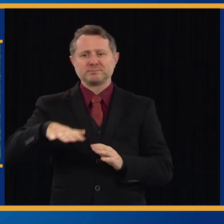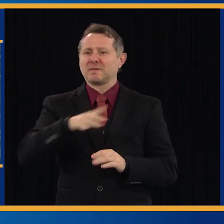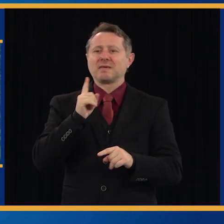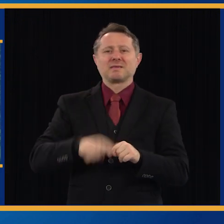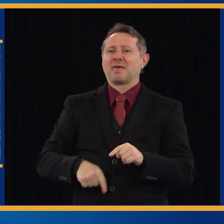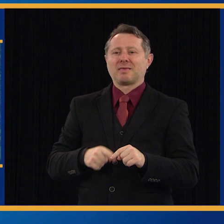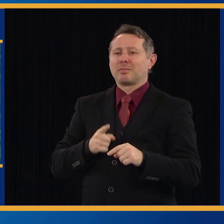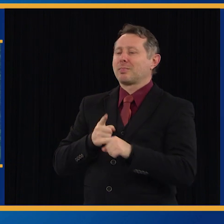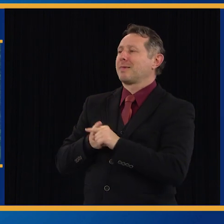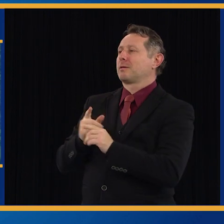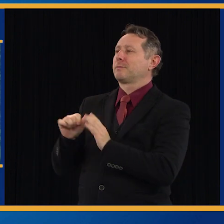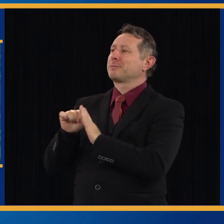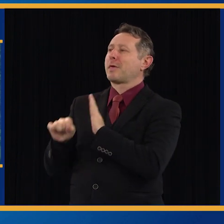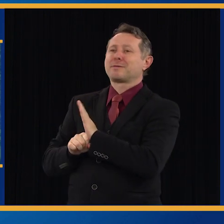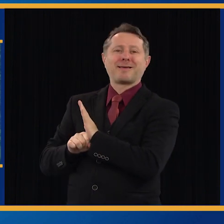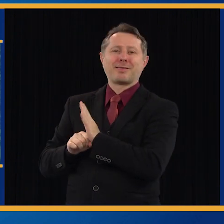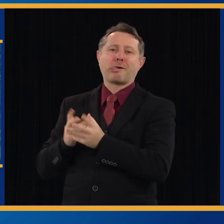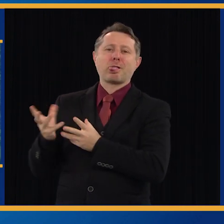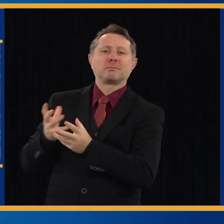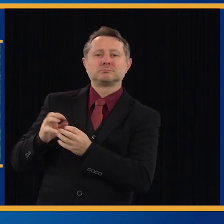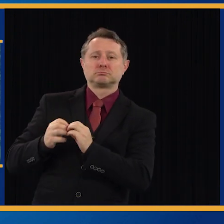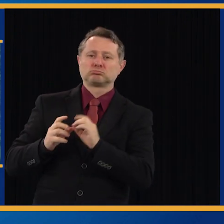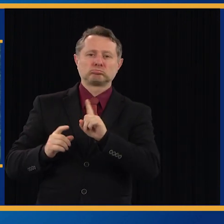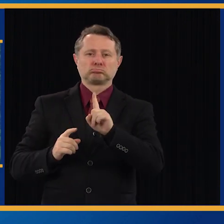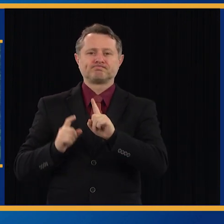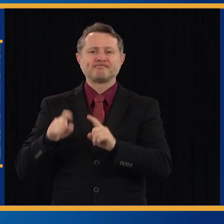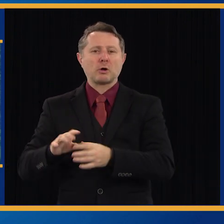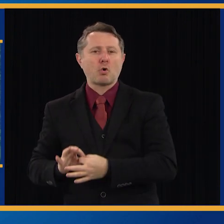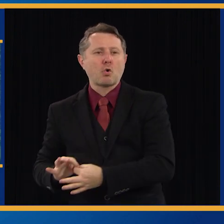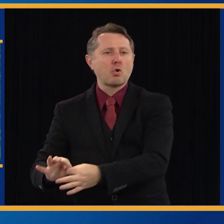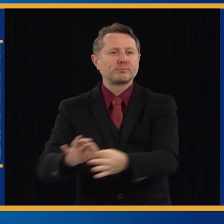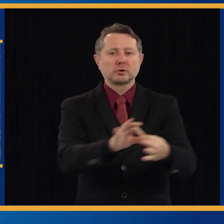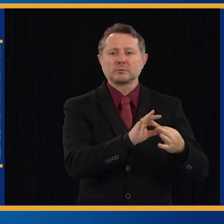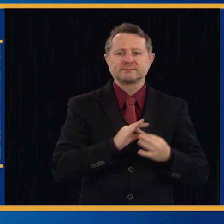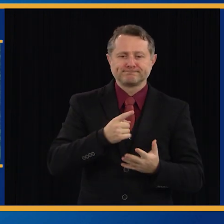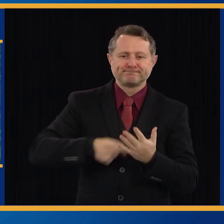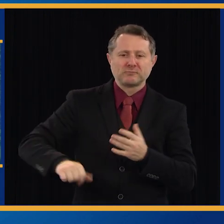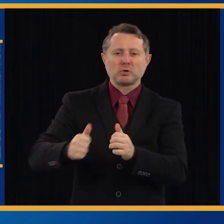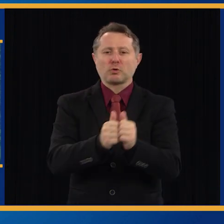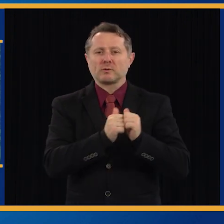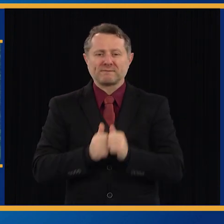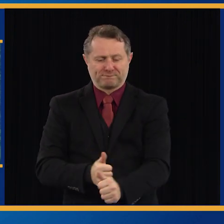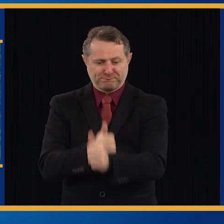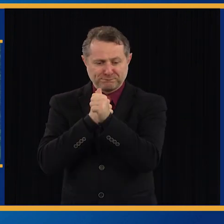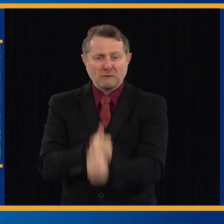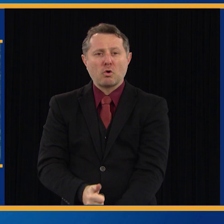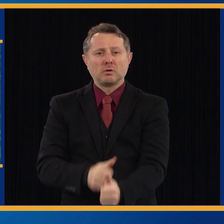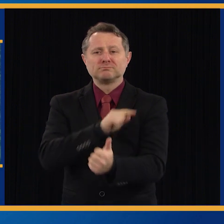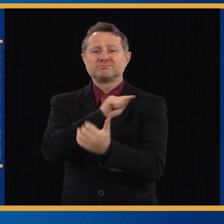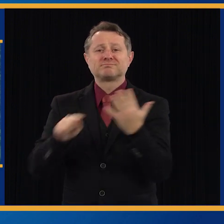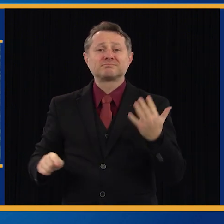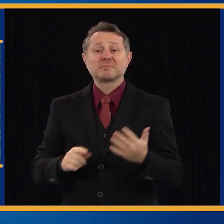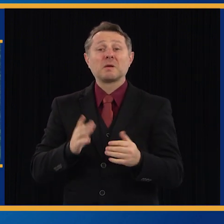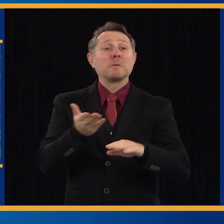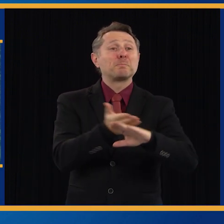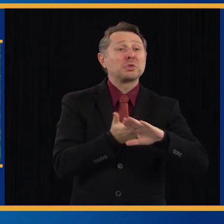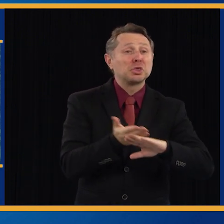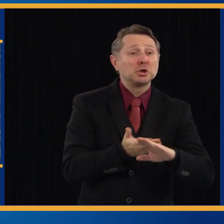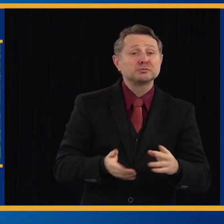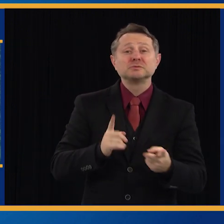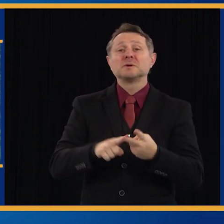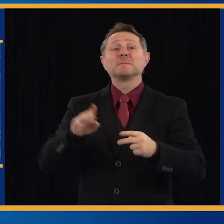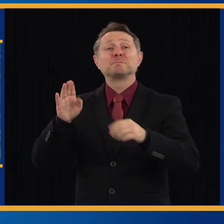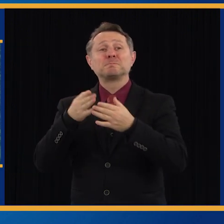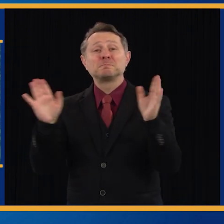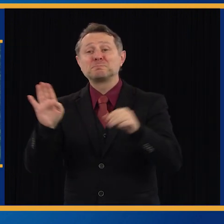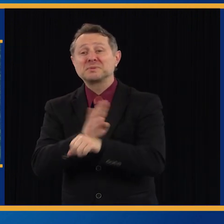because coordination and discipline is now key. Beaches, public facilities, schools, parades,